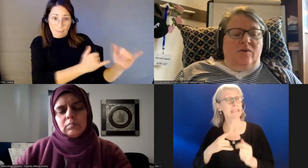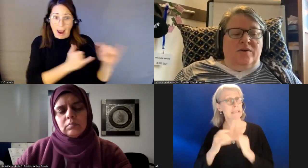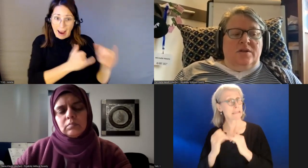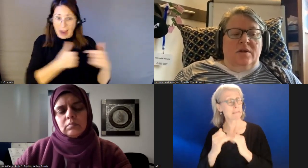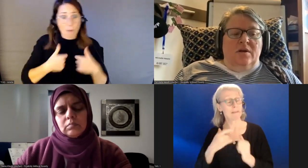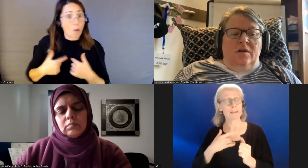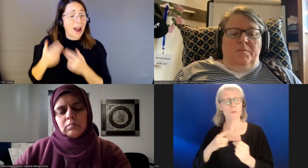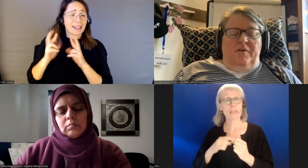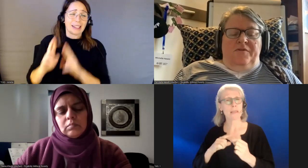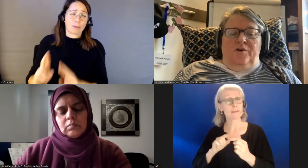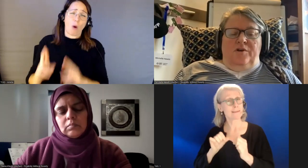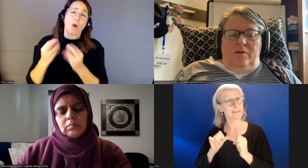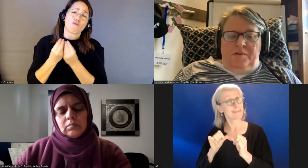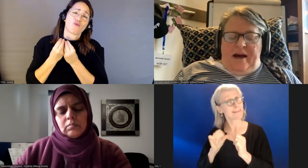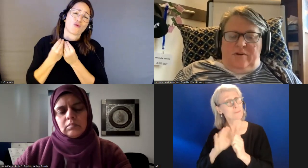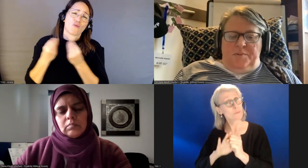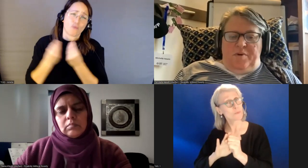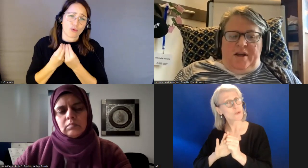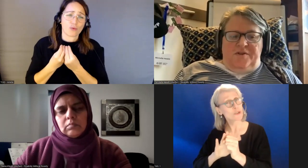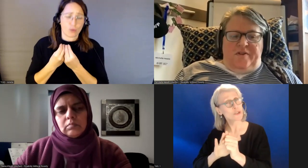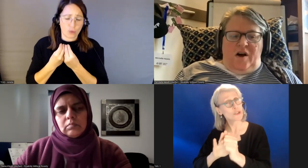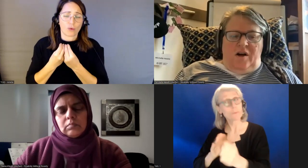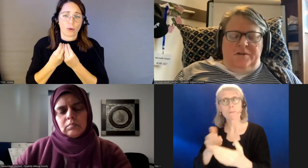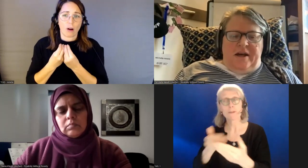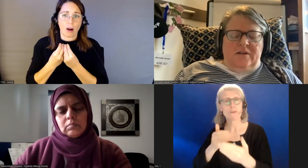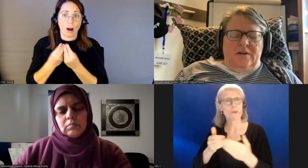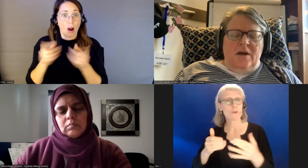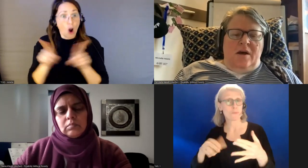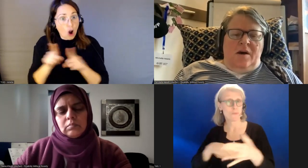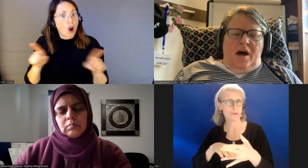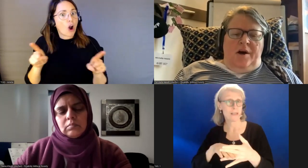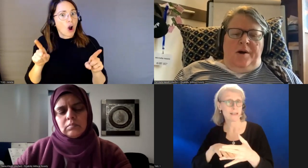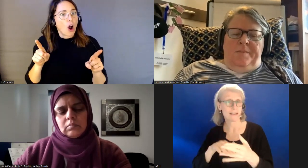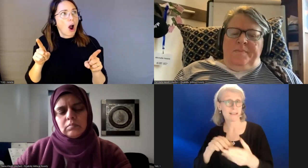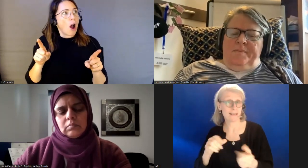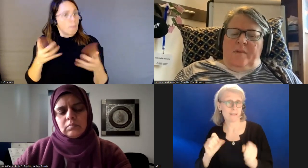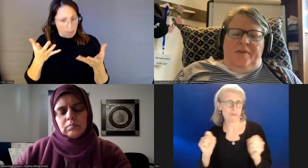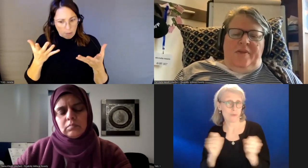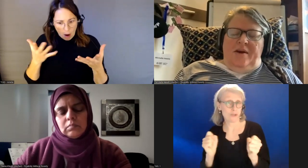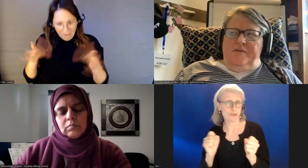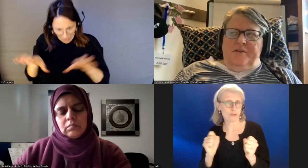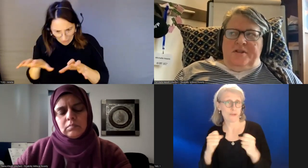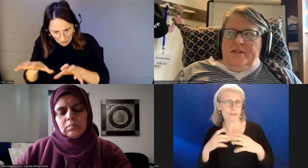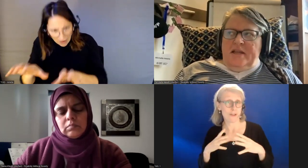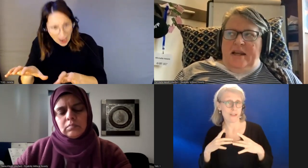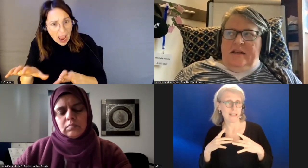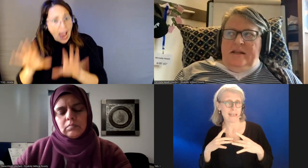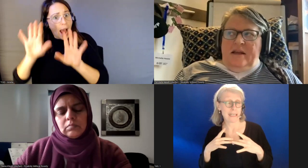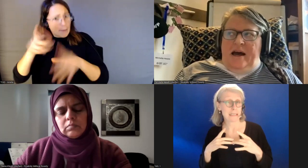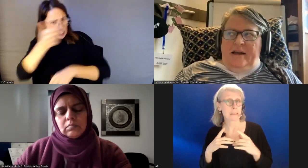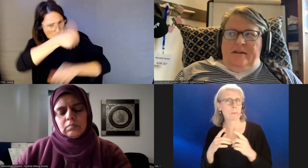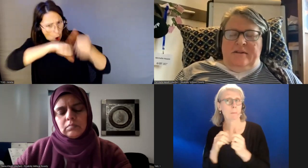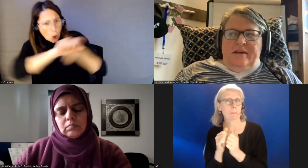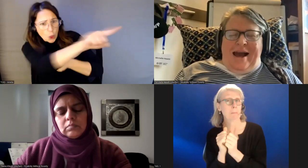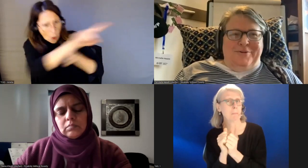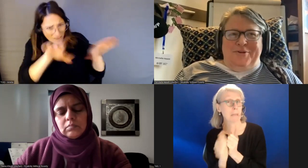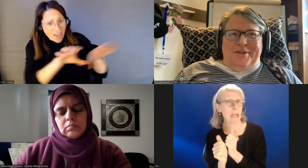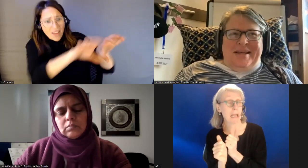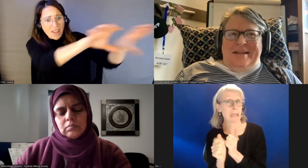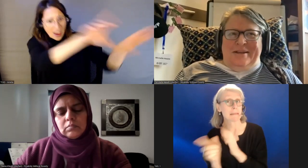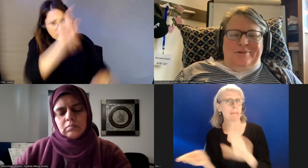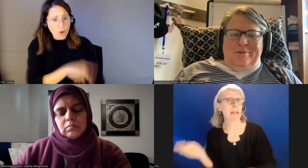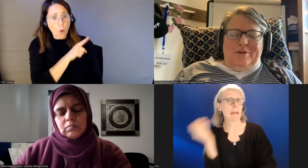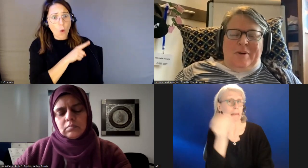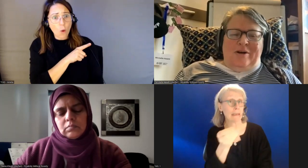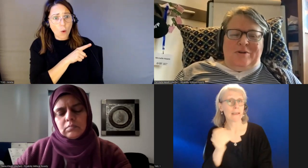in the House before the House breaks for the holidays, and then over to the Senate and out